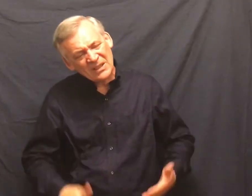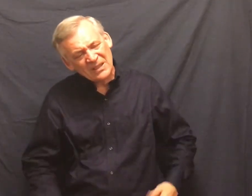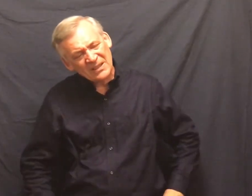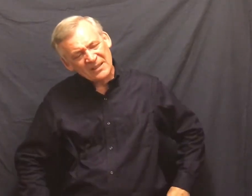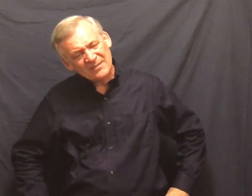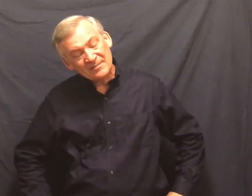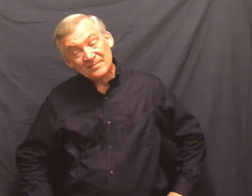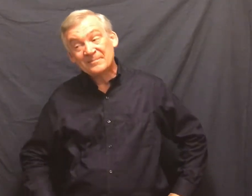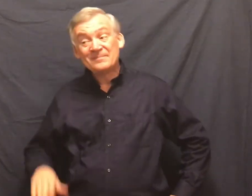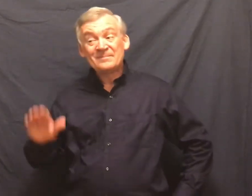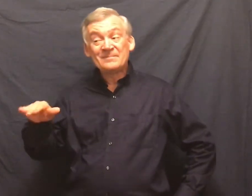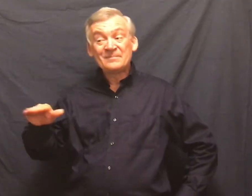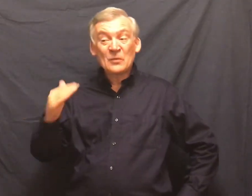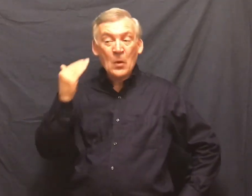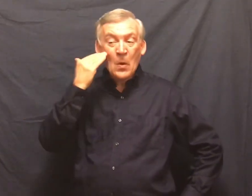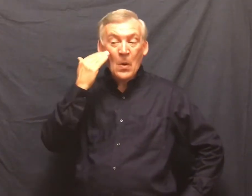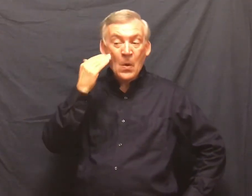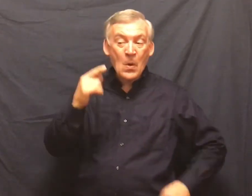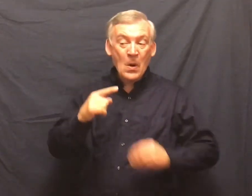About the other guys and about us.